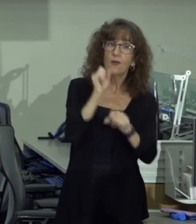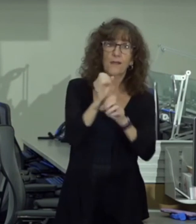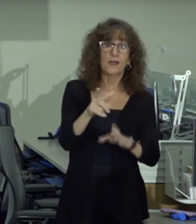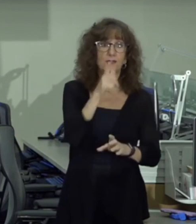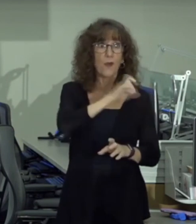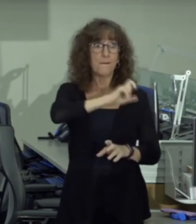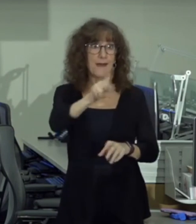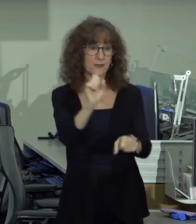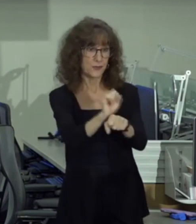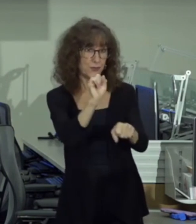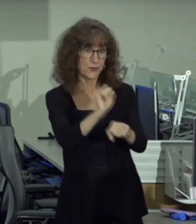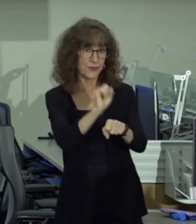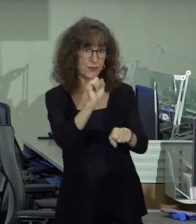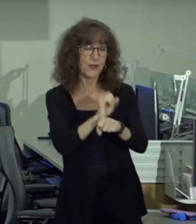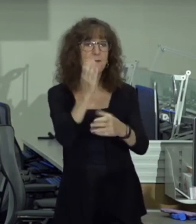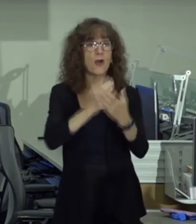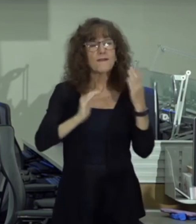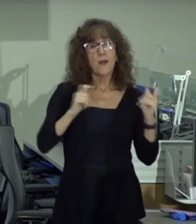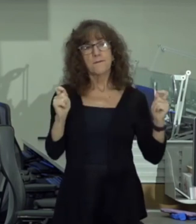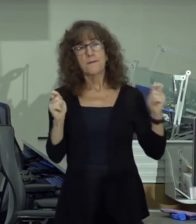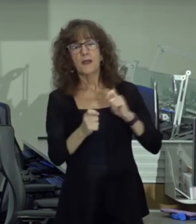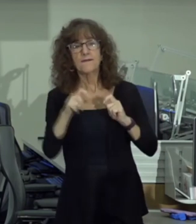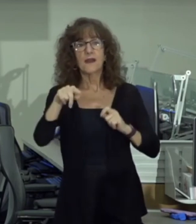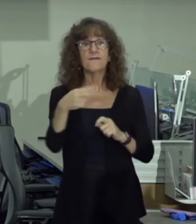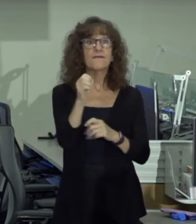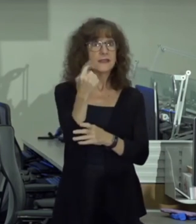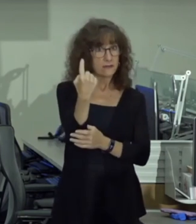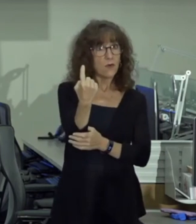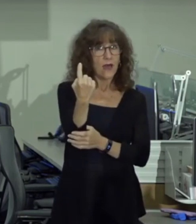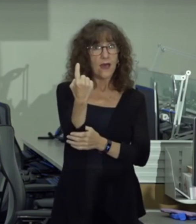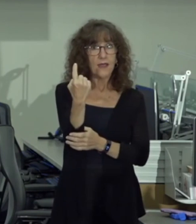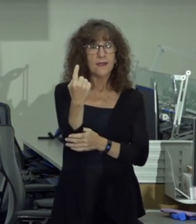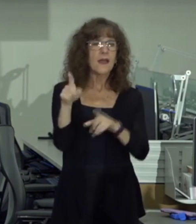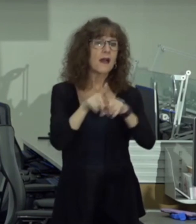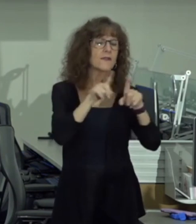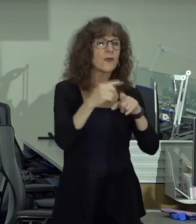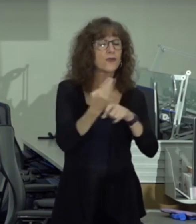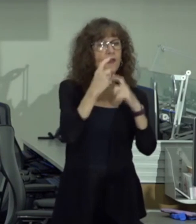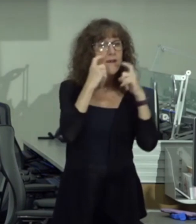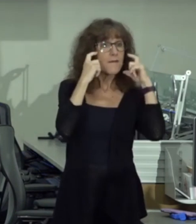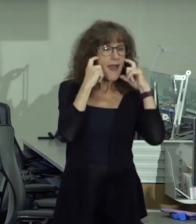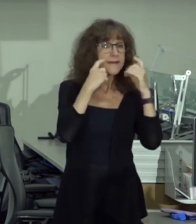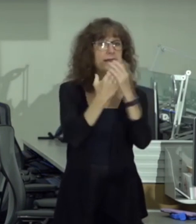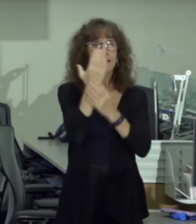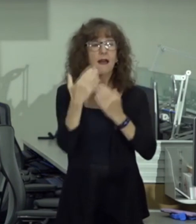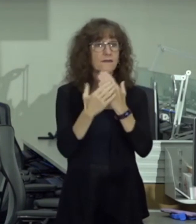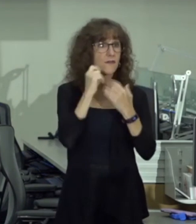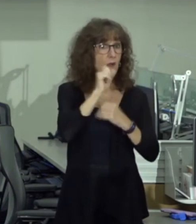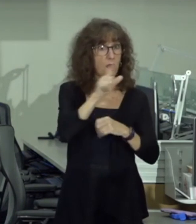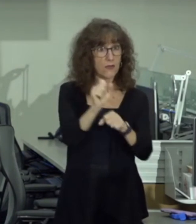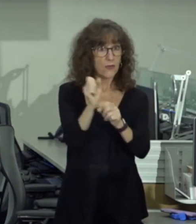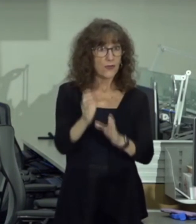who are returning to work as a part of our modified phase 1. In addition to the use of masks and gloves for all